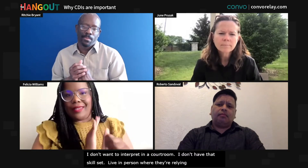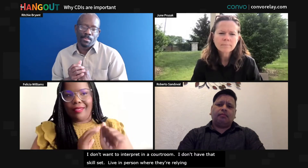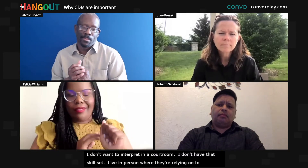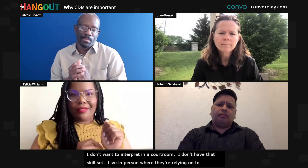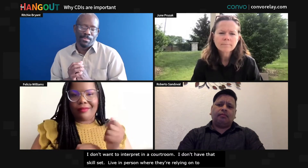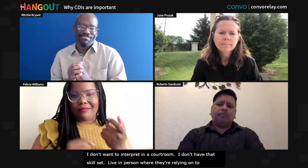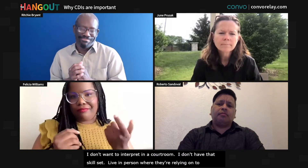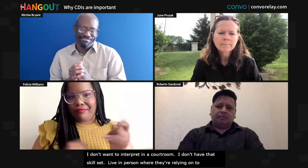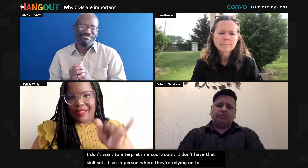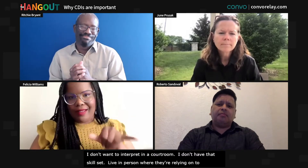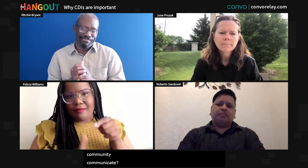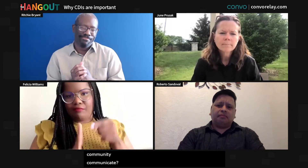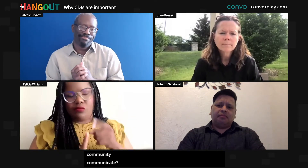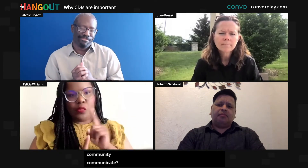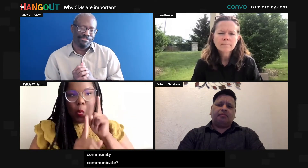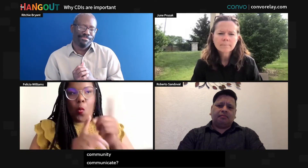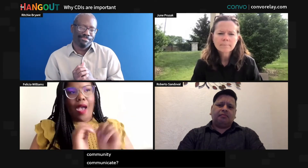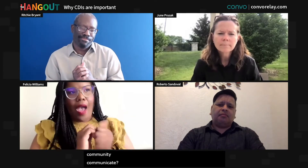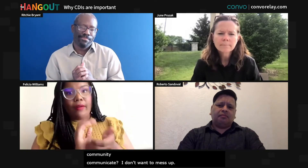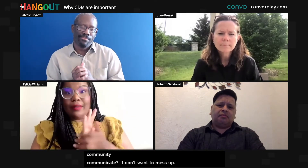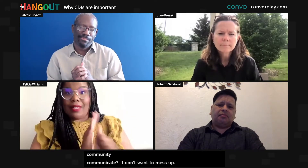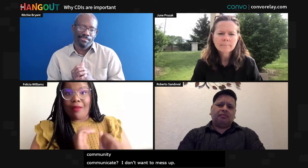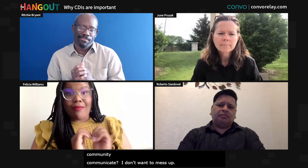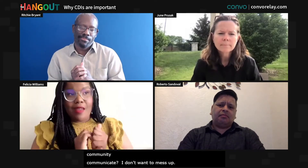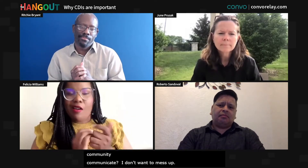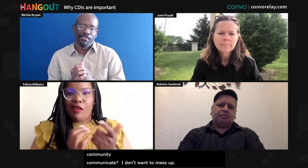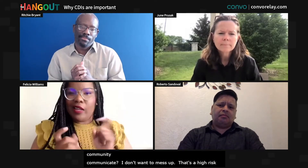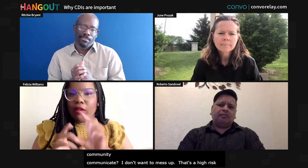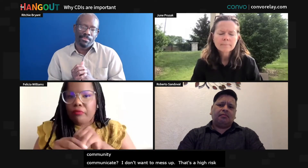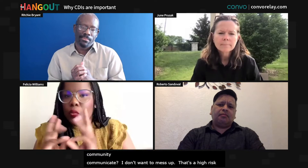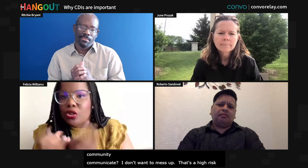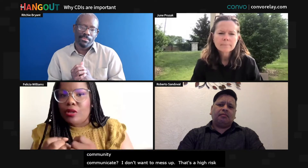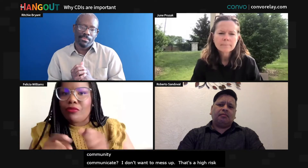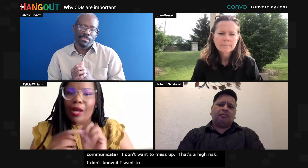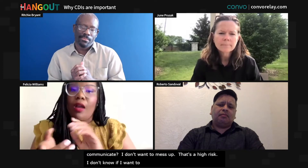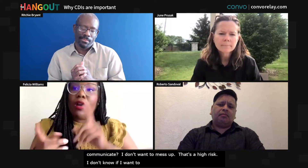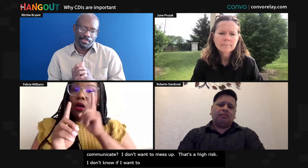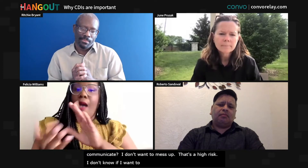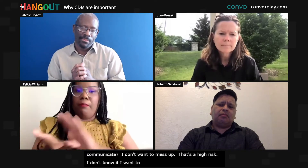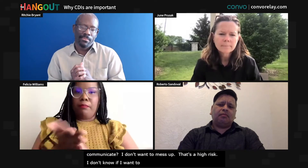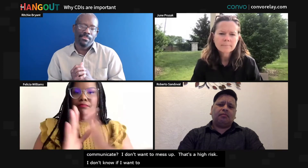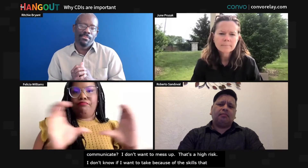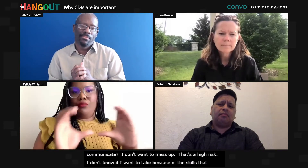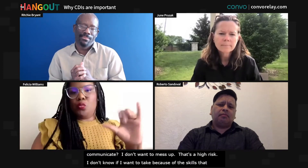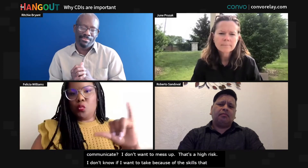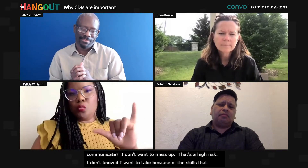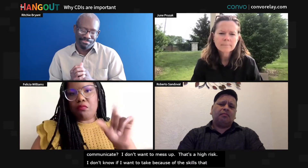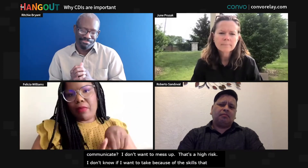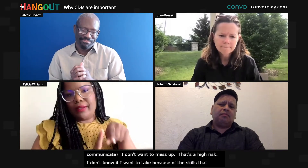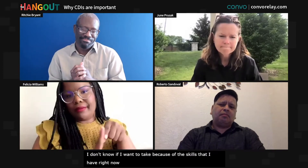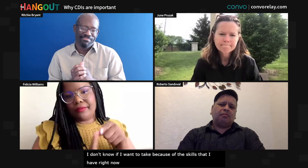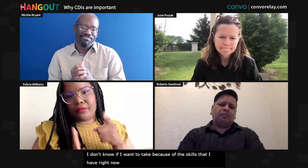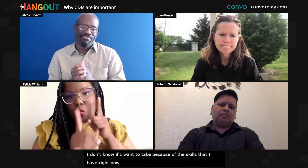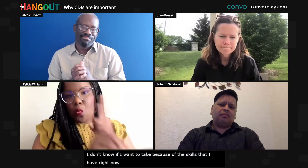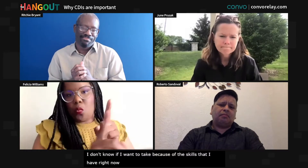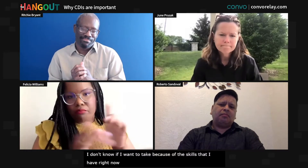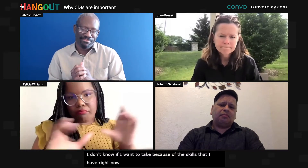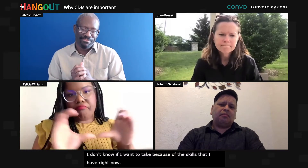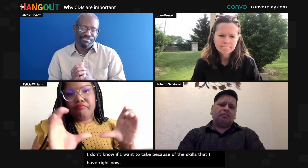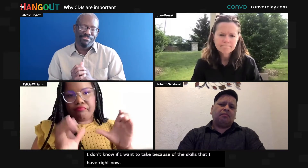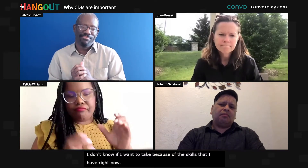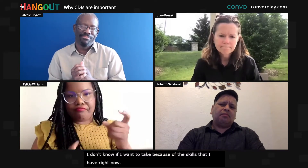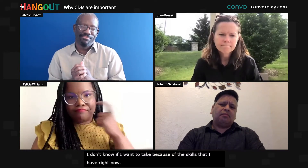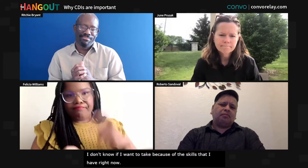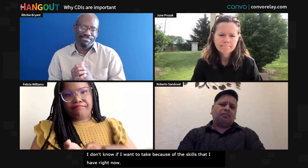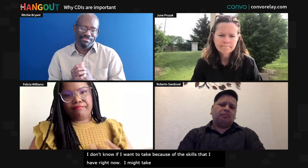risk. I don't know that I want to take because of the skills that I have right now. I might take training, go to workshops,